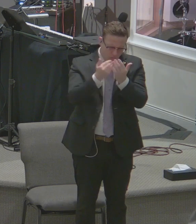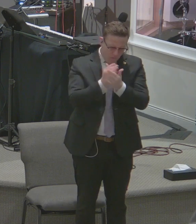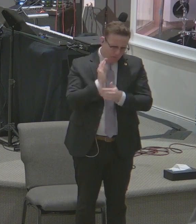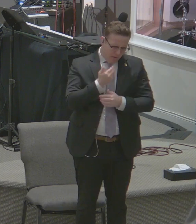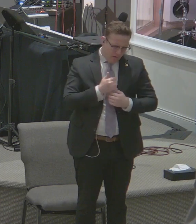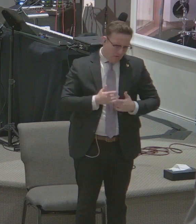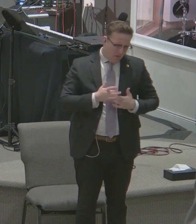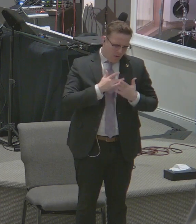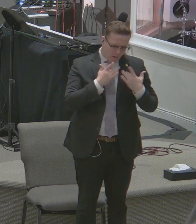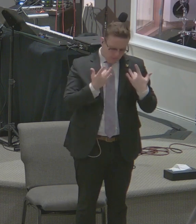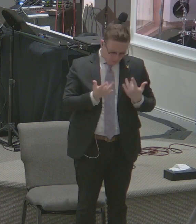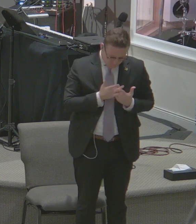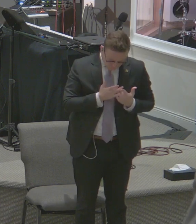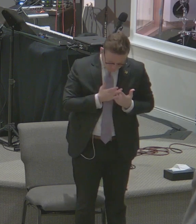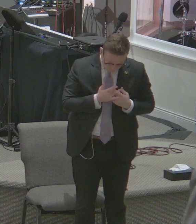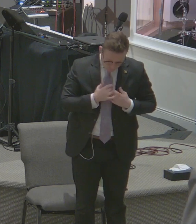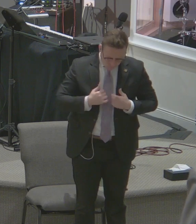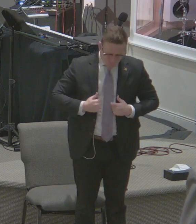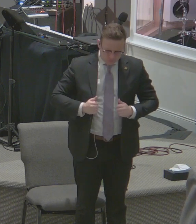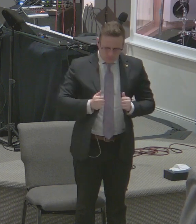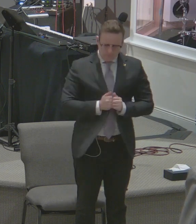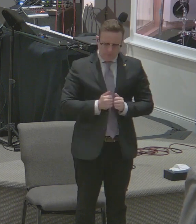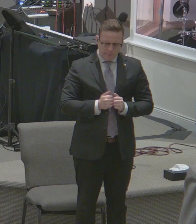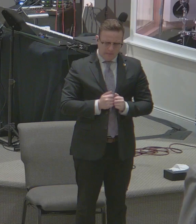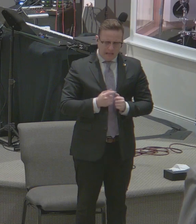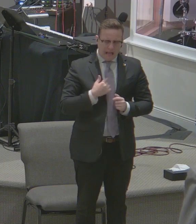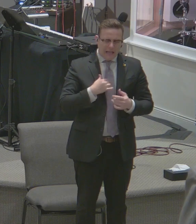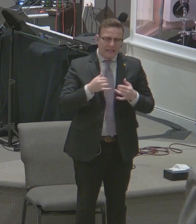heart. God,